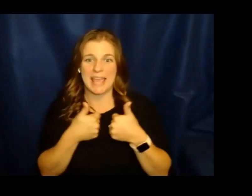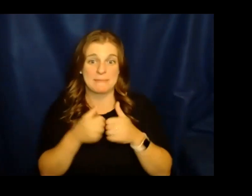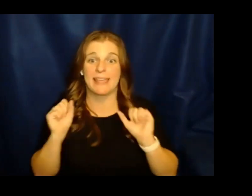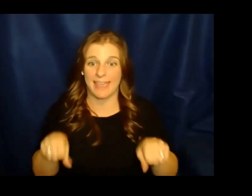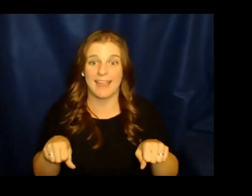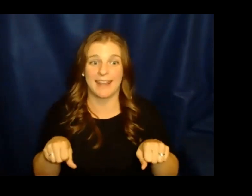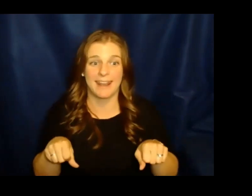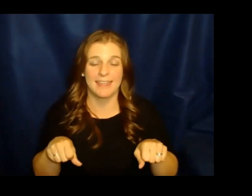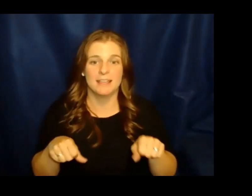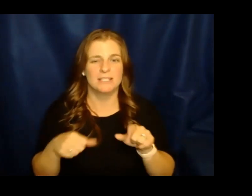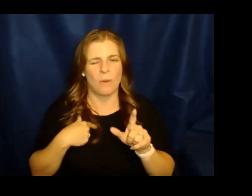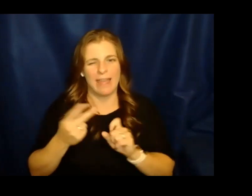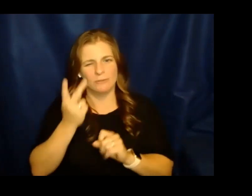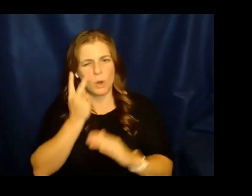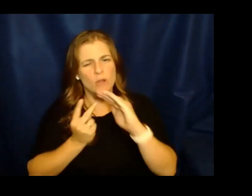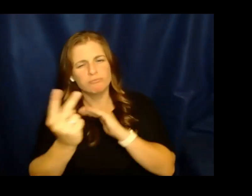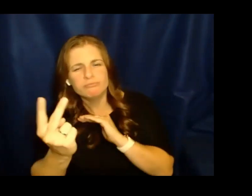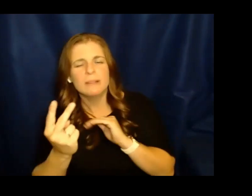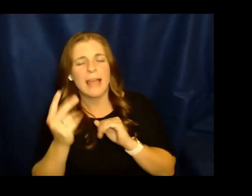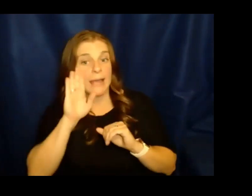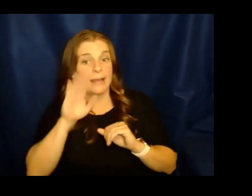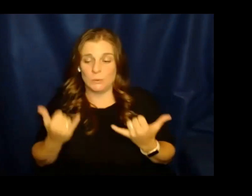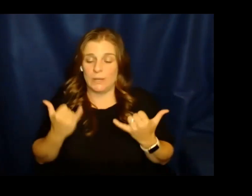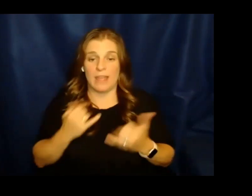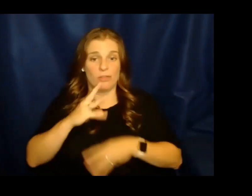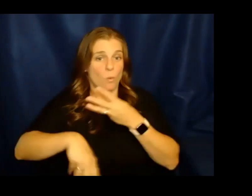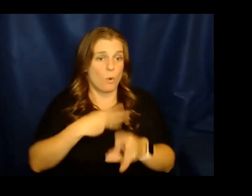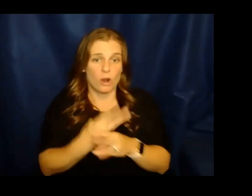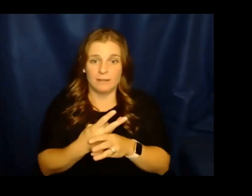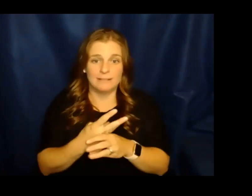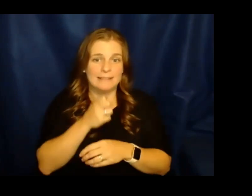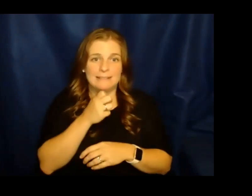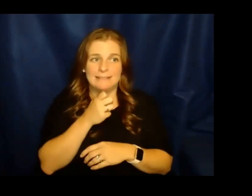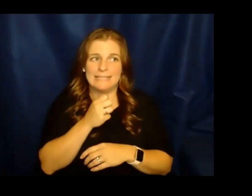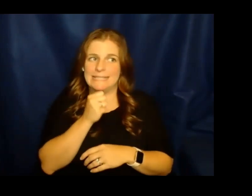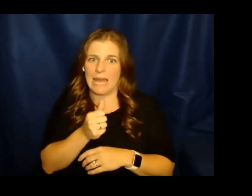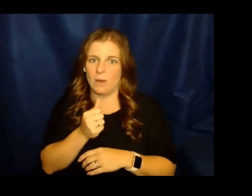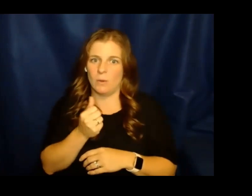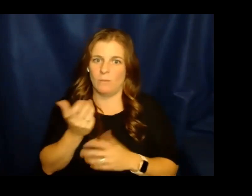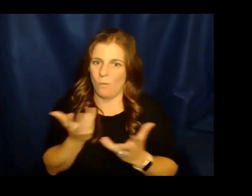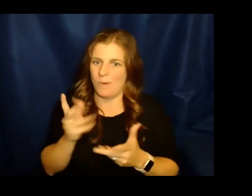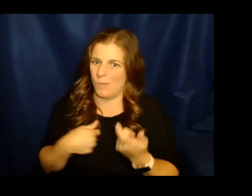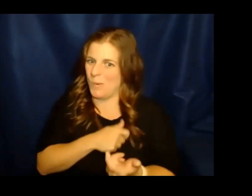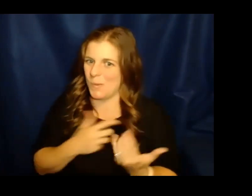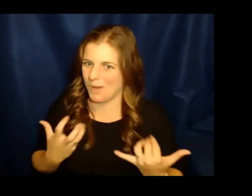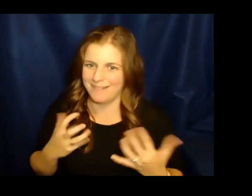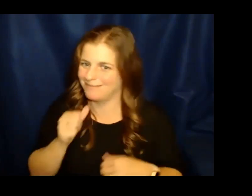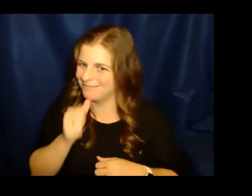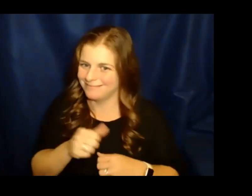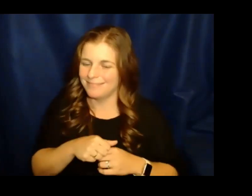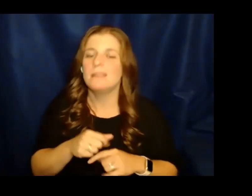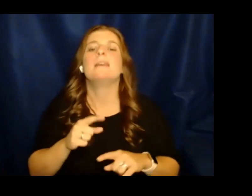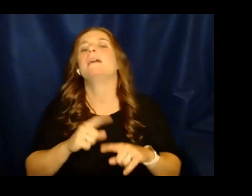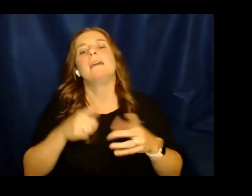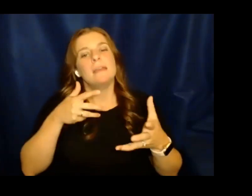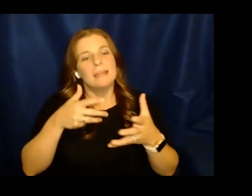although very much not where we need it to be, can and must be better, even if we can encounter resistance from folks